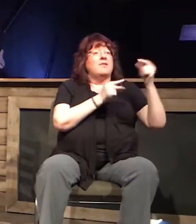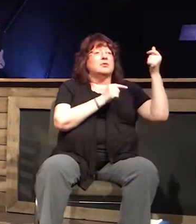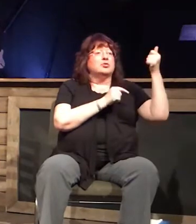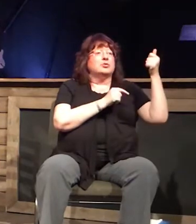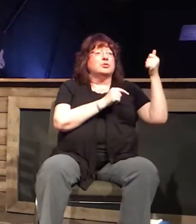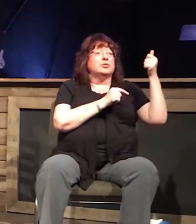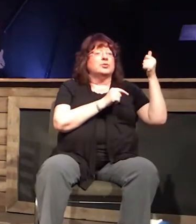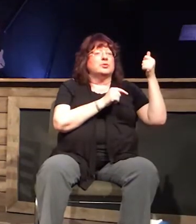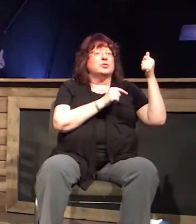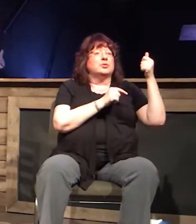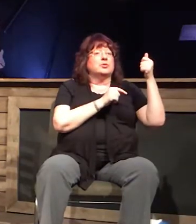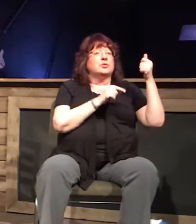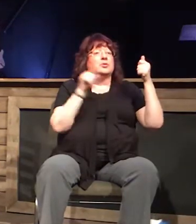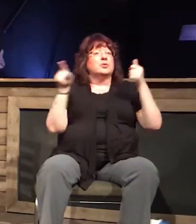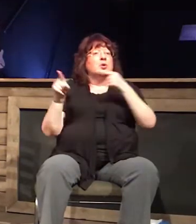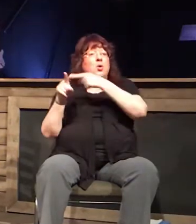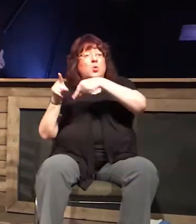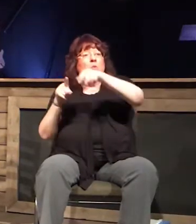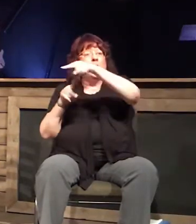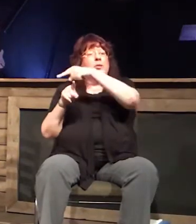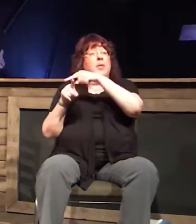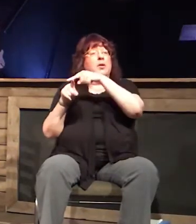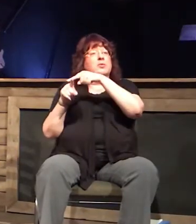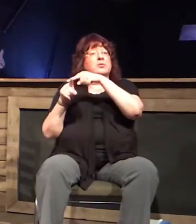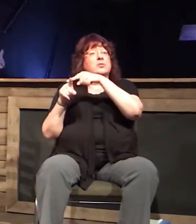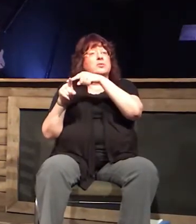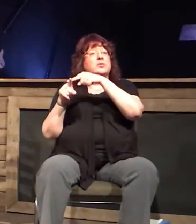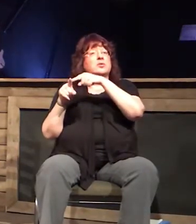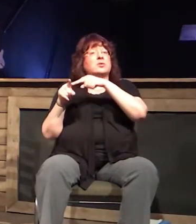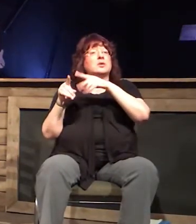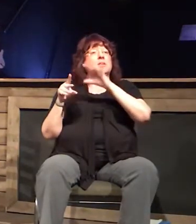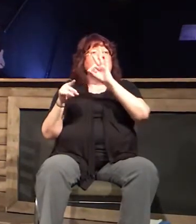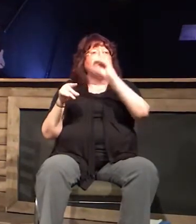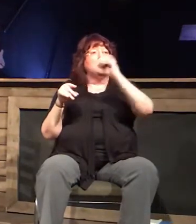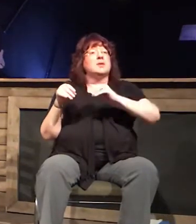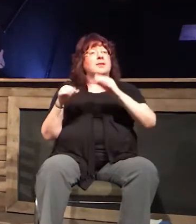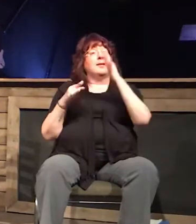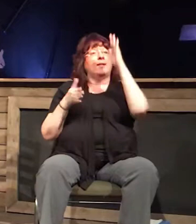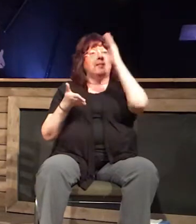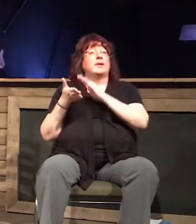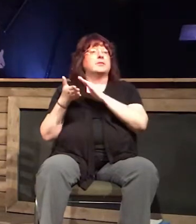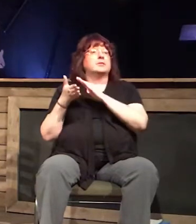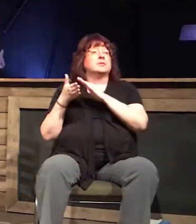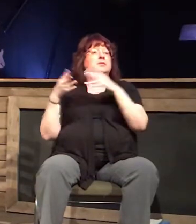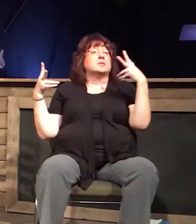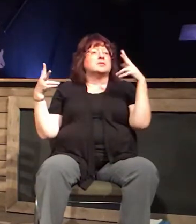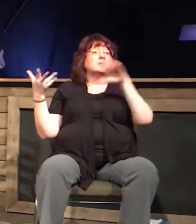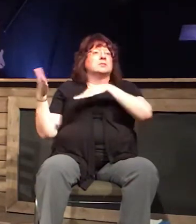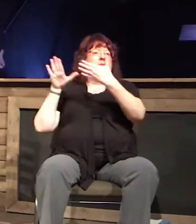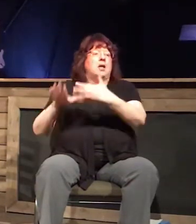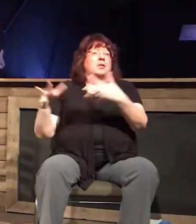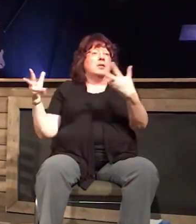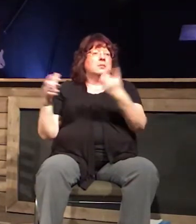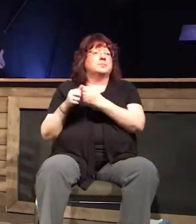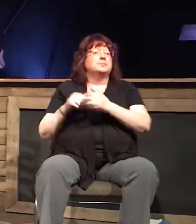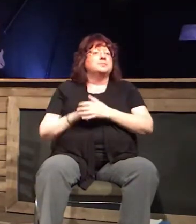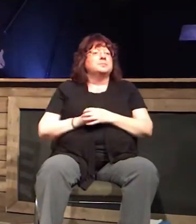faster, but roundabouts have 90% fewer fatalities.